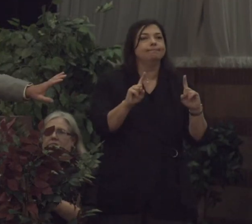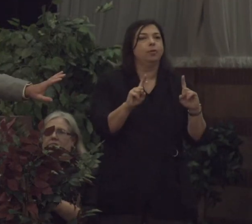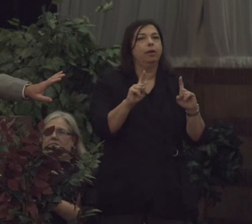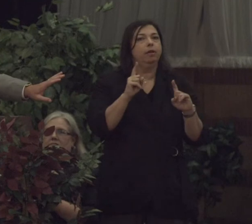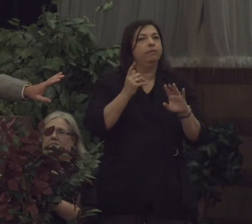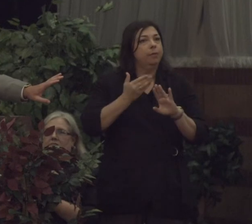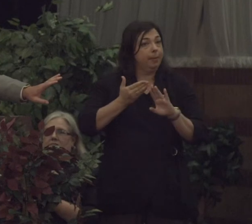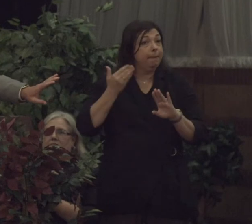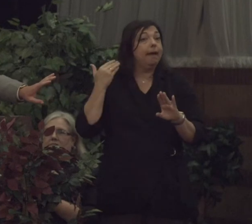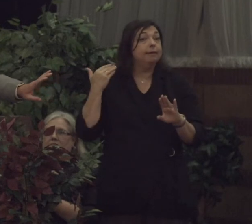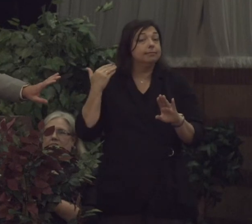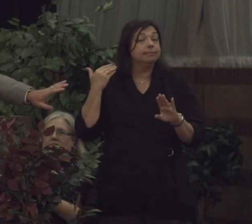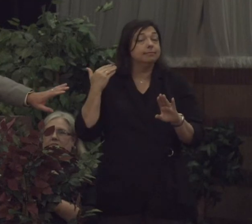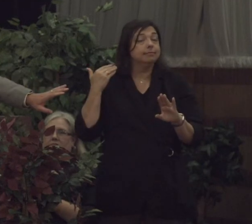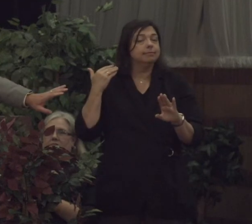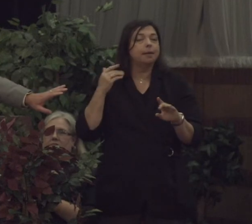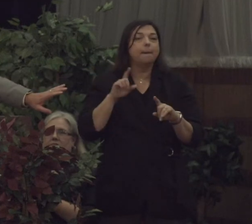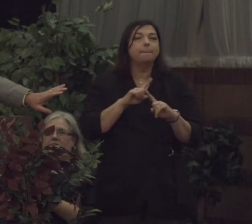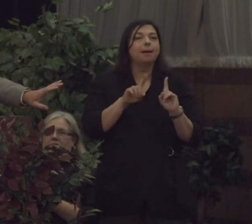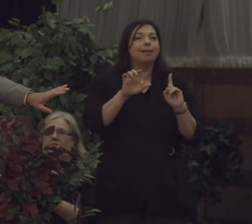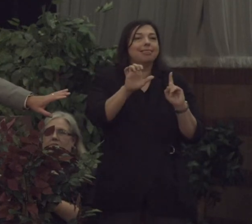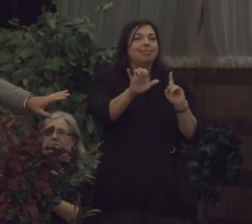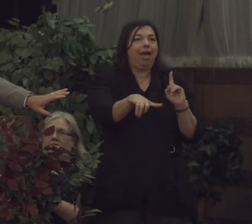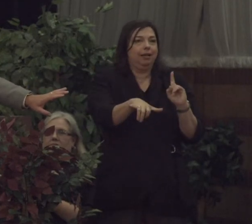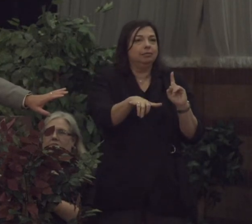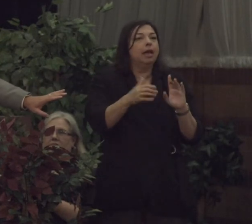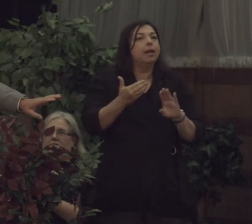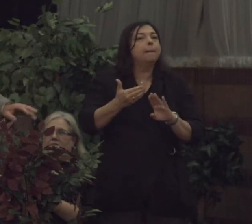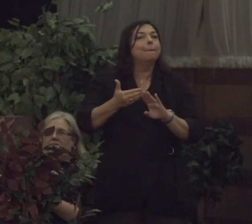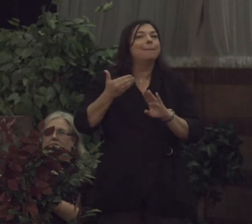in the past, it's just that. It's